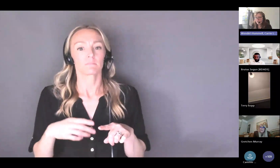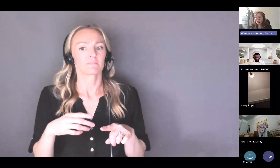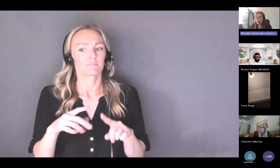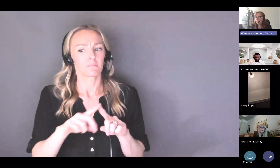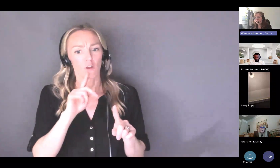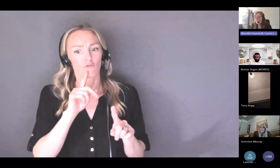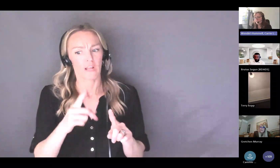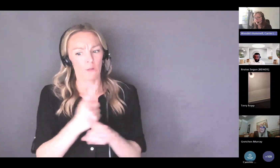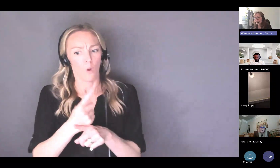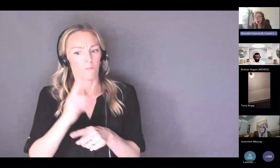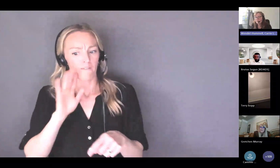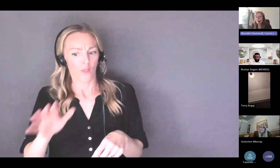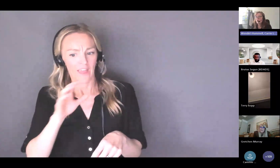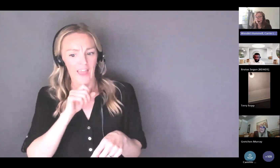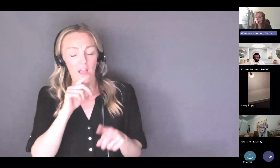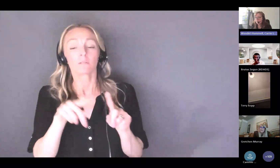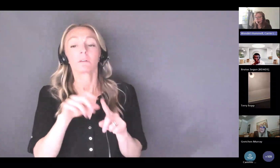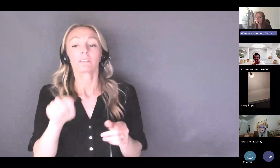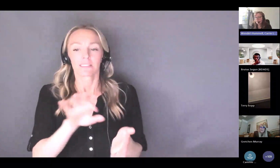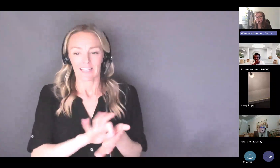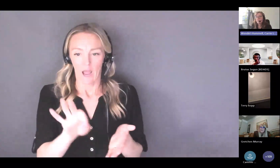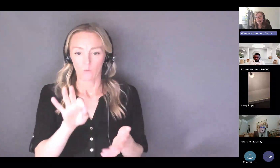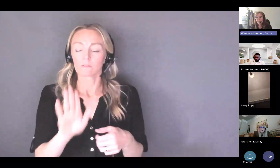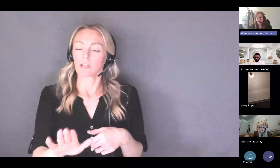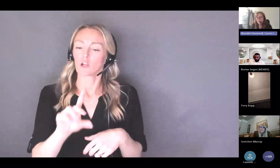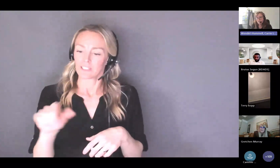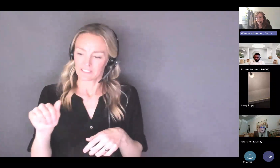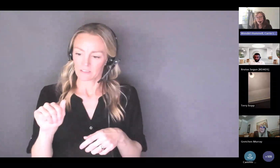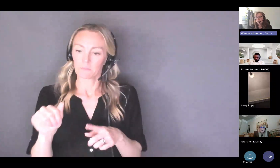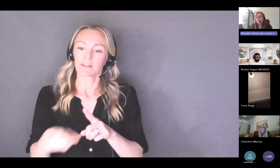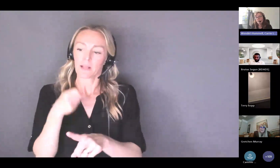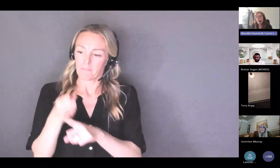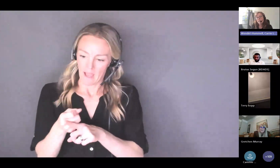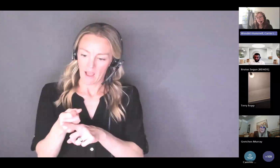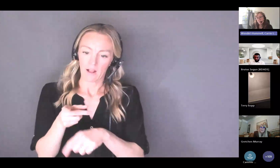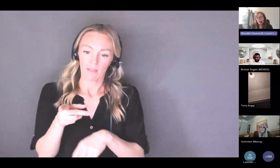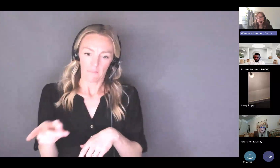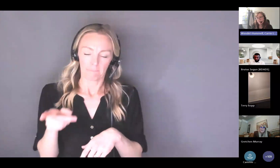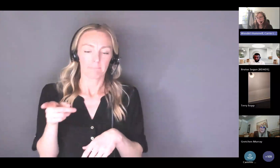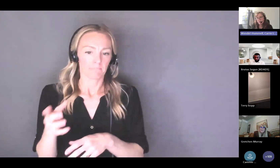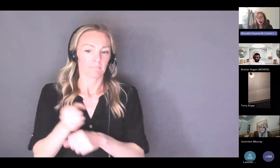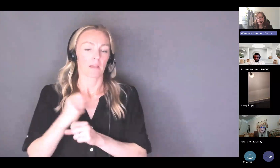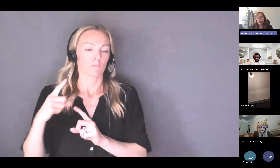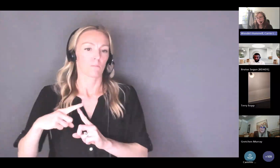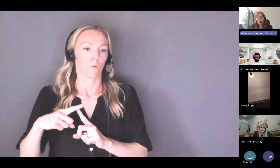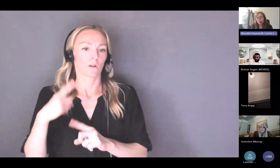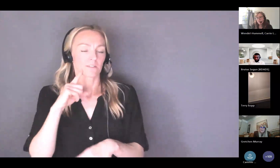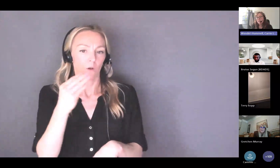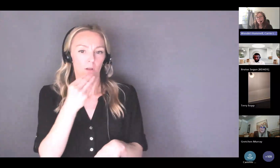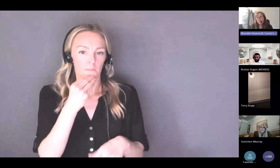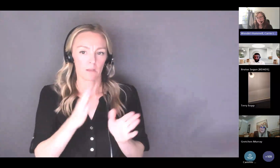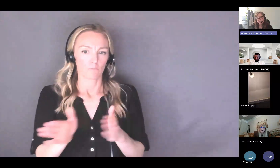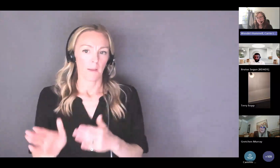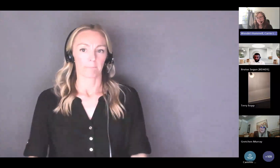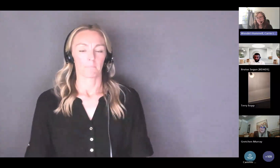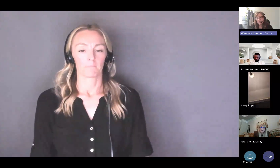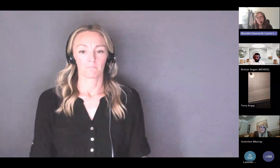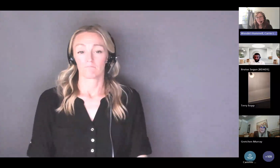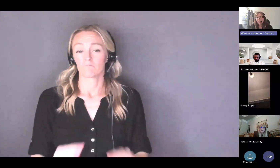the age, then yes, it counts. We say, oh, their disability is impacting them in this area, so they get the points for meal prep. Does that